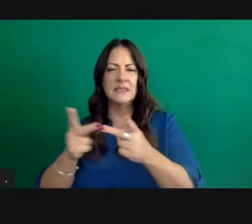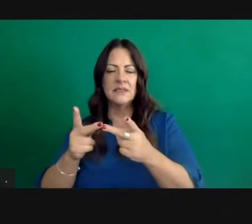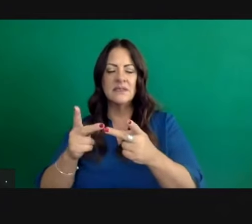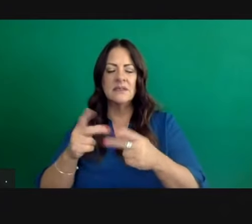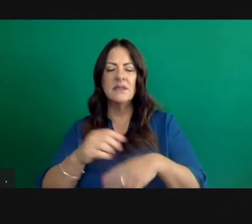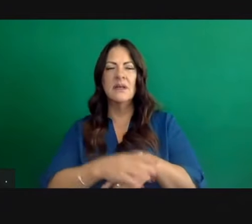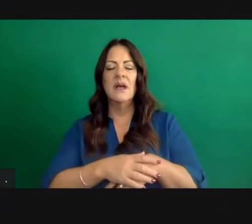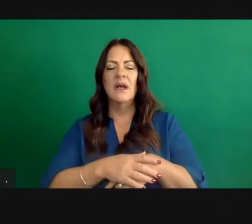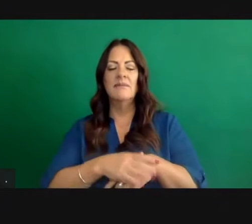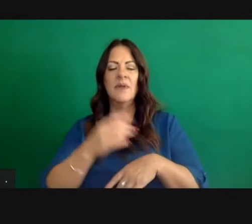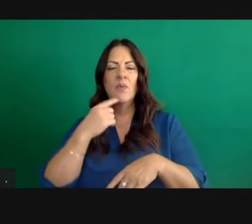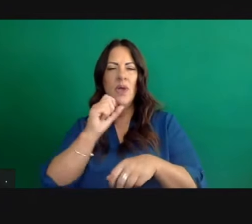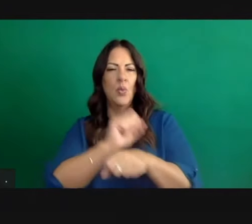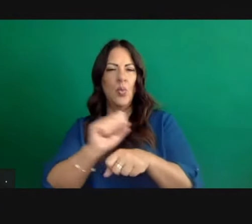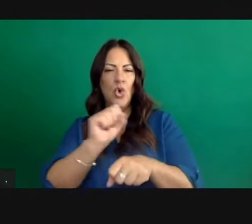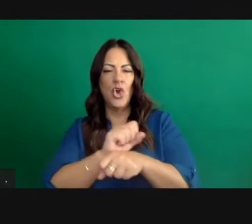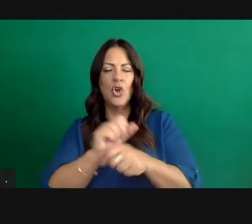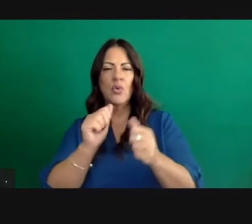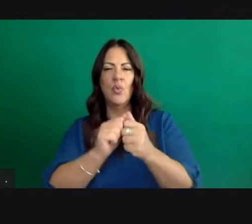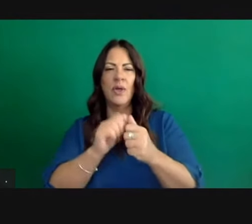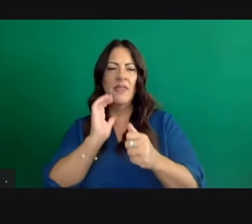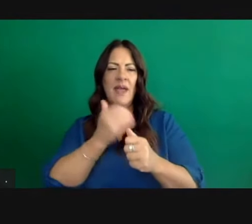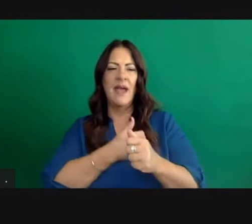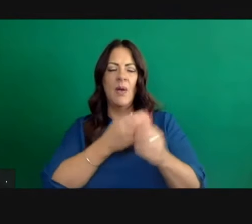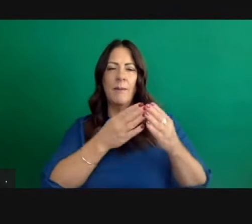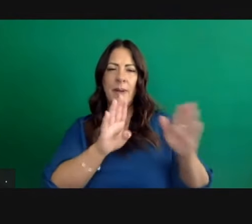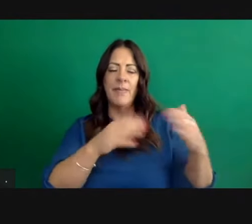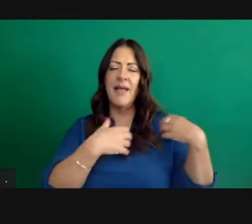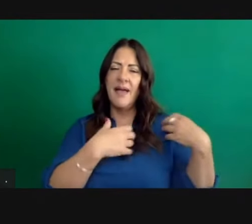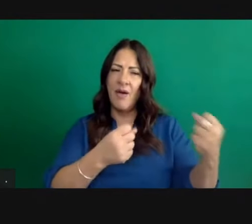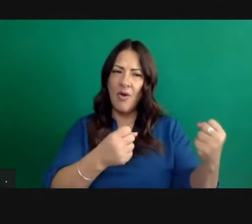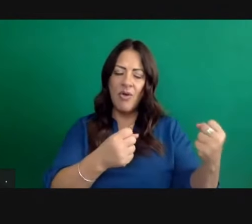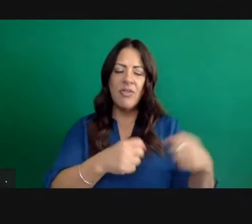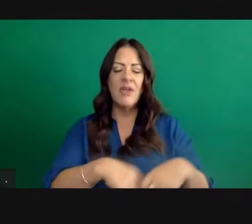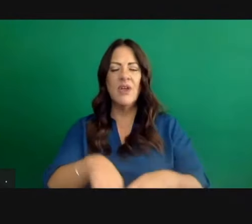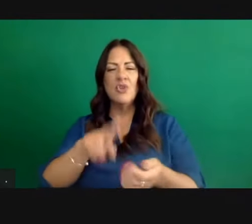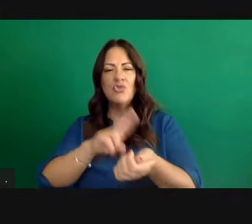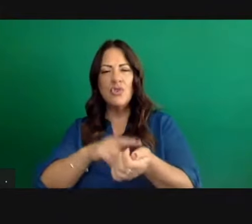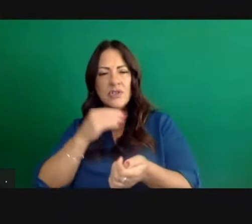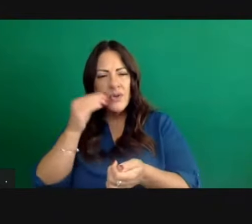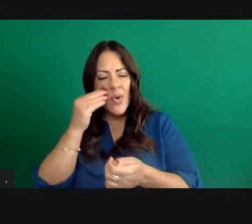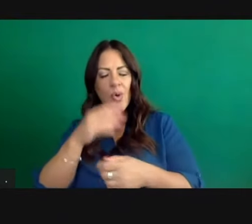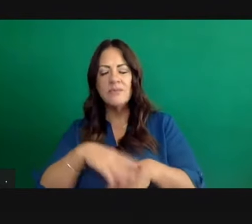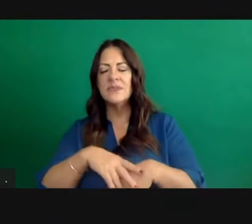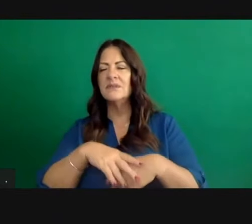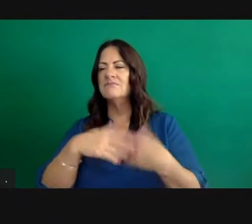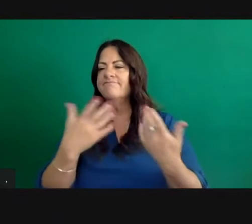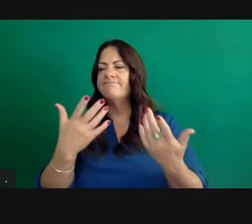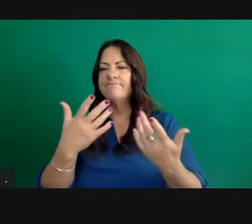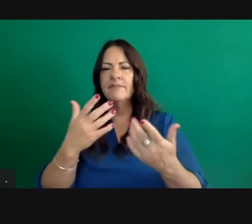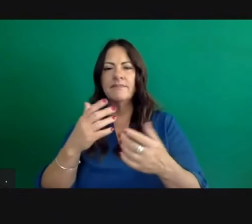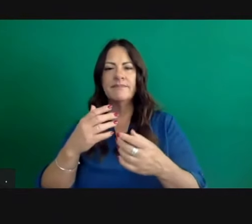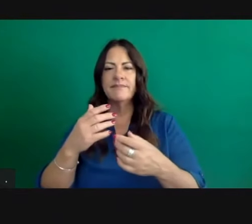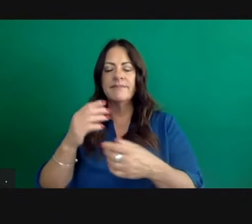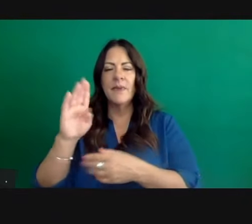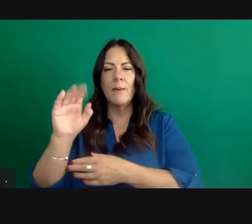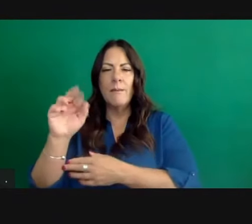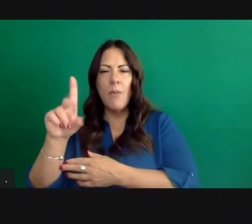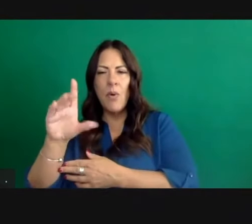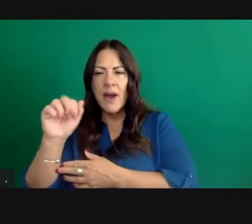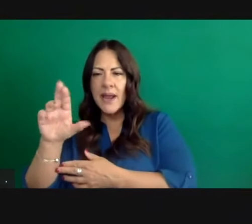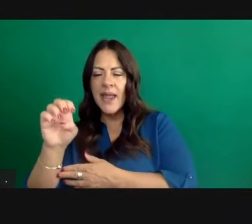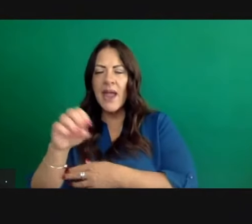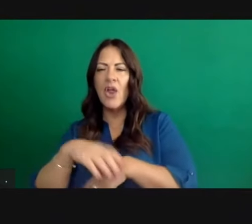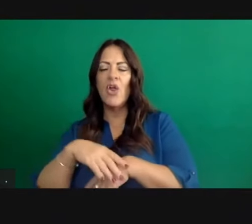the operators of those nursing homes, skilled nursing facilities, residential care facilities for